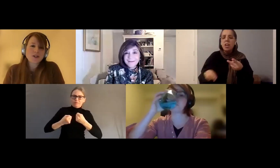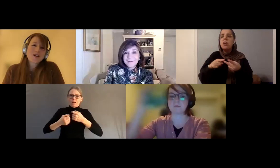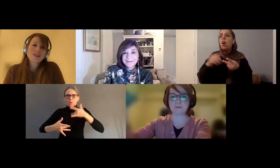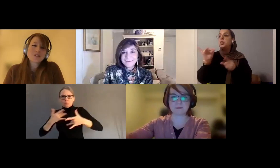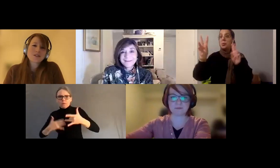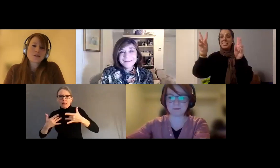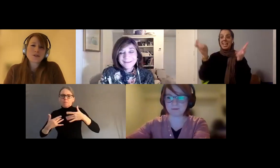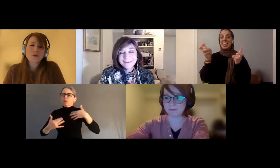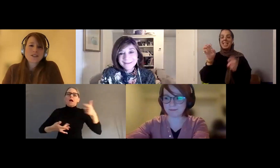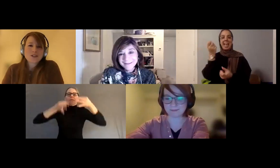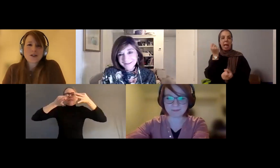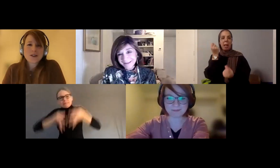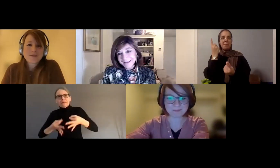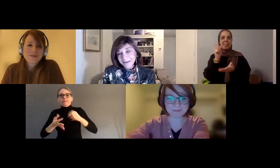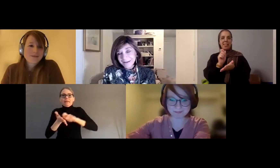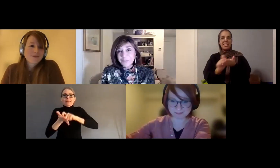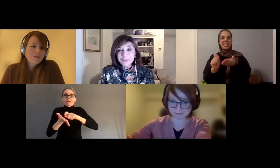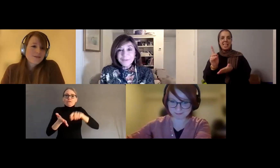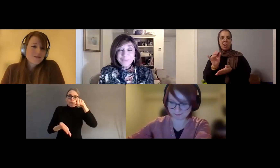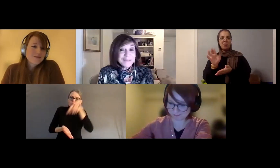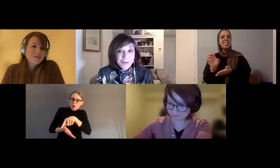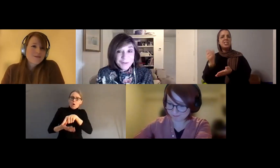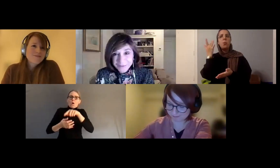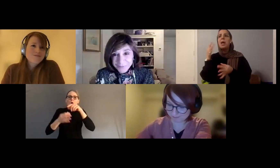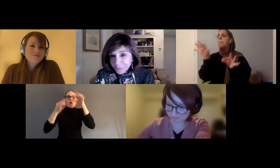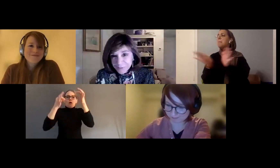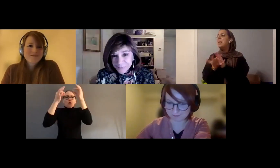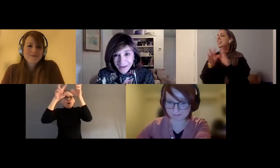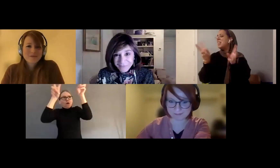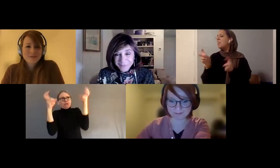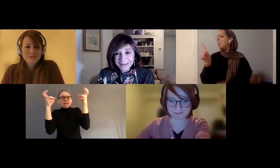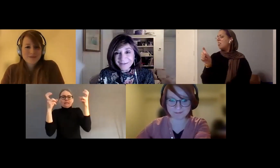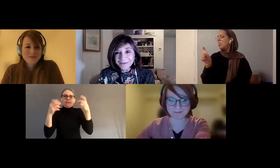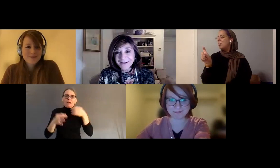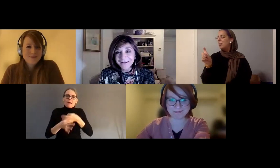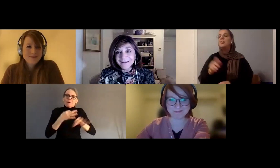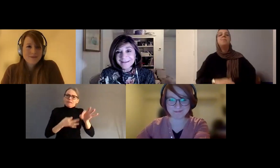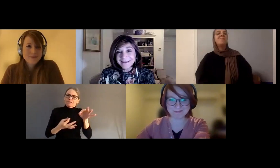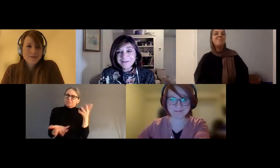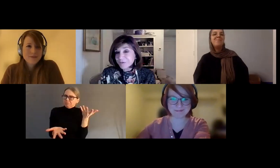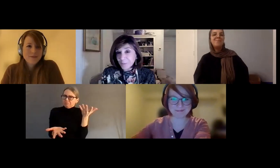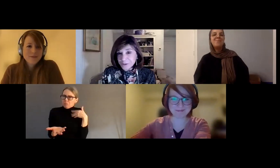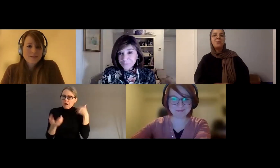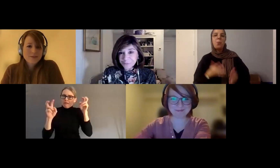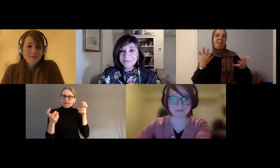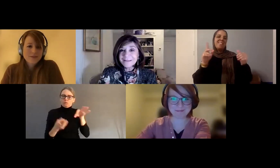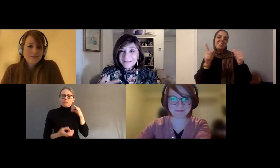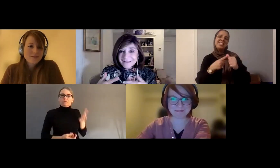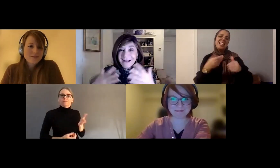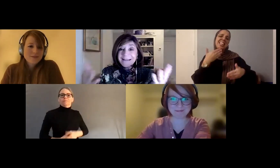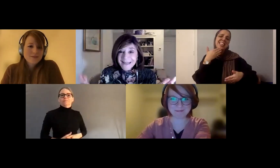for answering this first question, Sherry. Well, first of all, thank you so much for having me here. It's just a